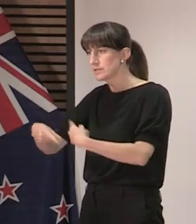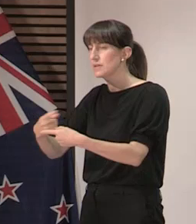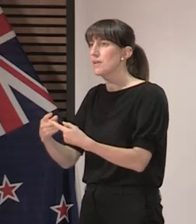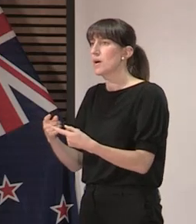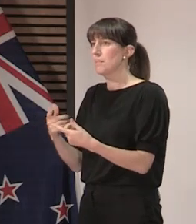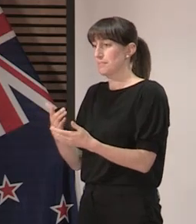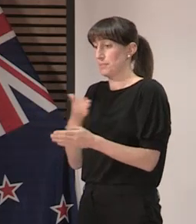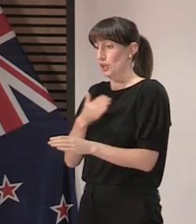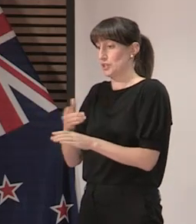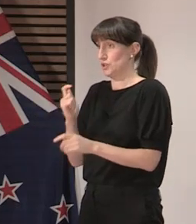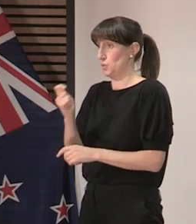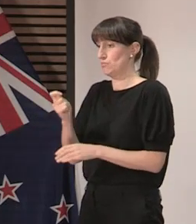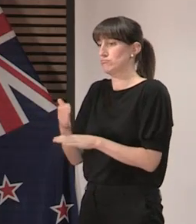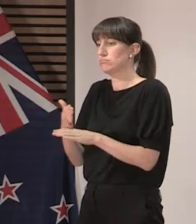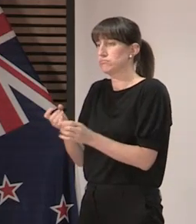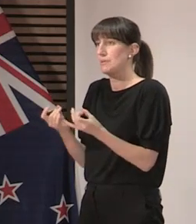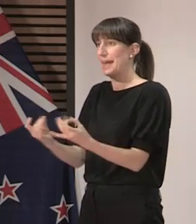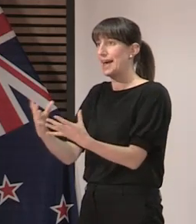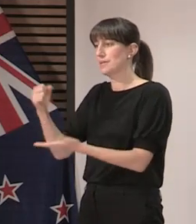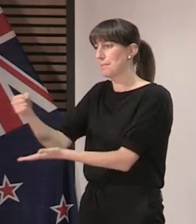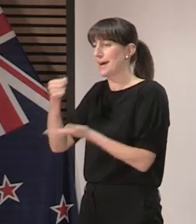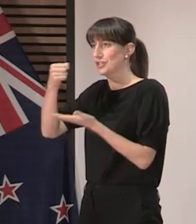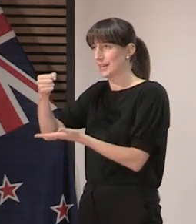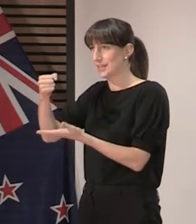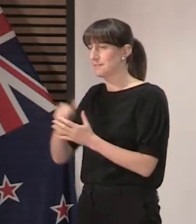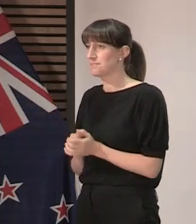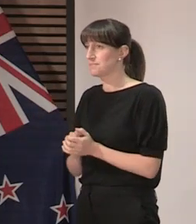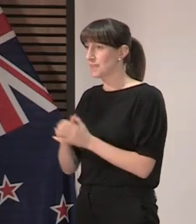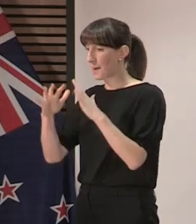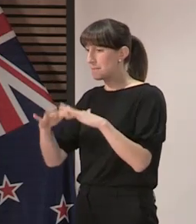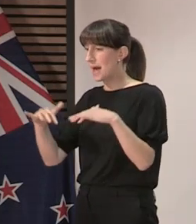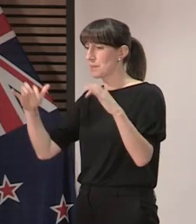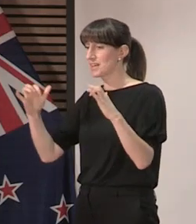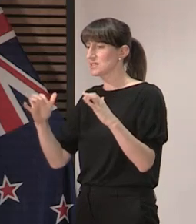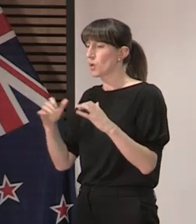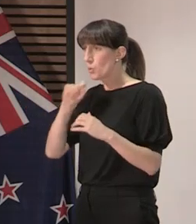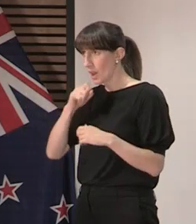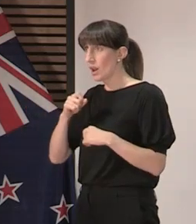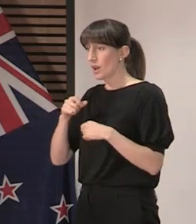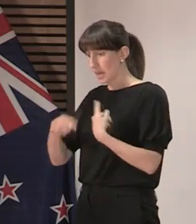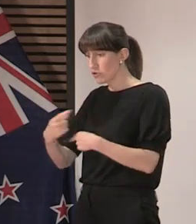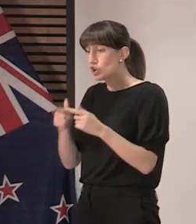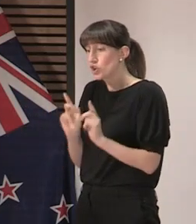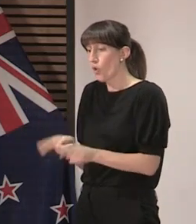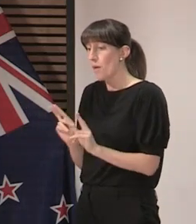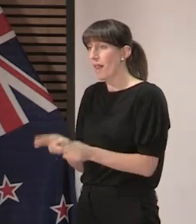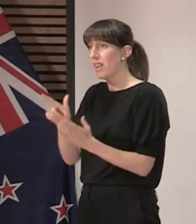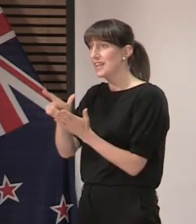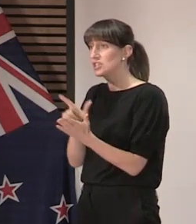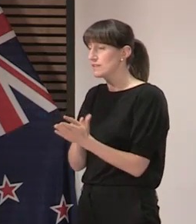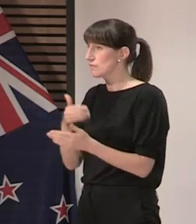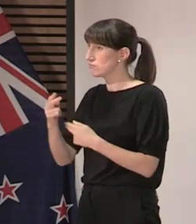budget. The government has undertaken not to progress its normal legislative program while we are at alert level